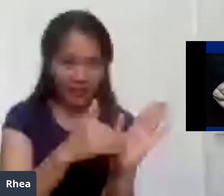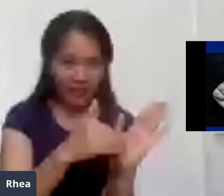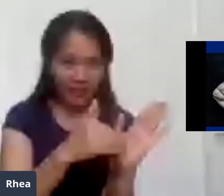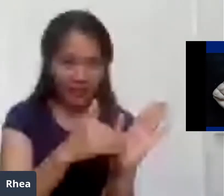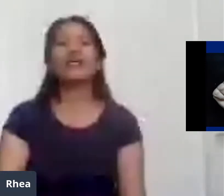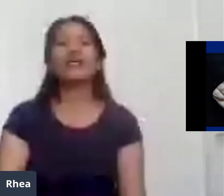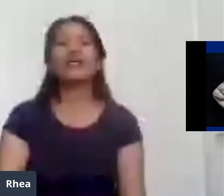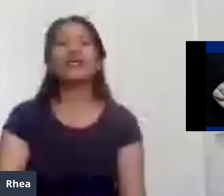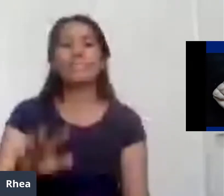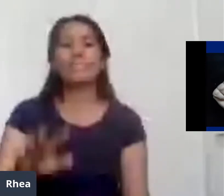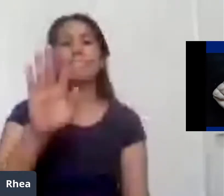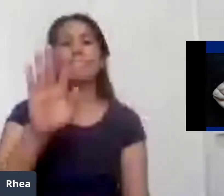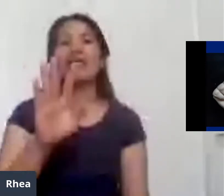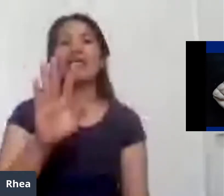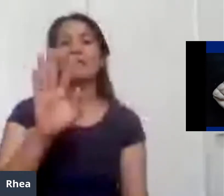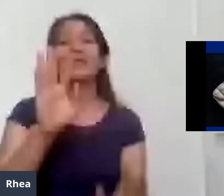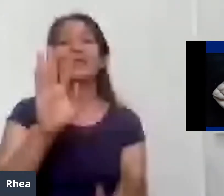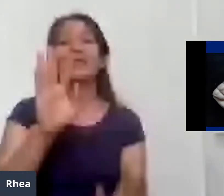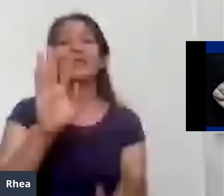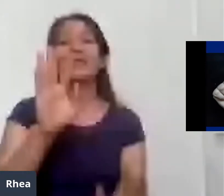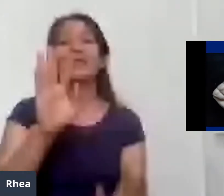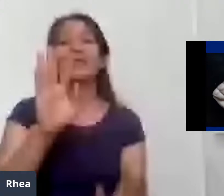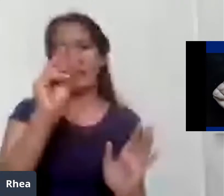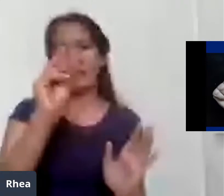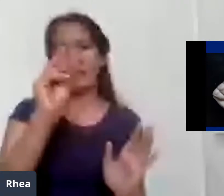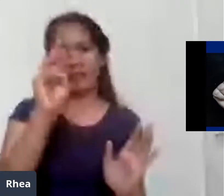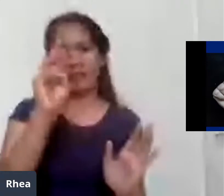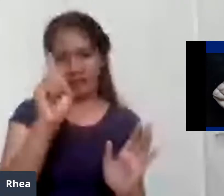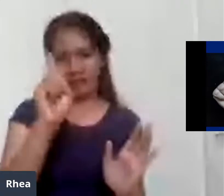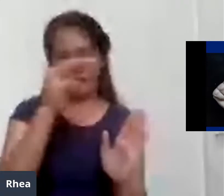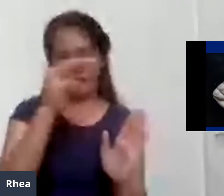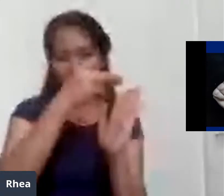3,000. When we say million,